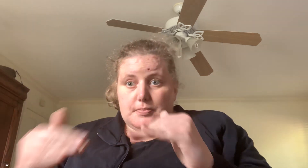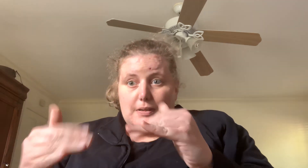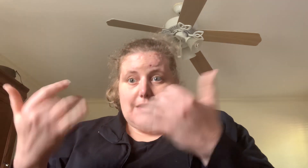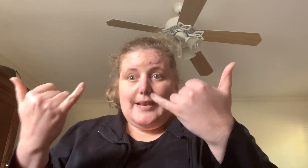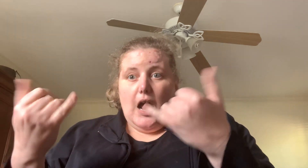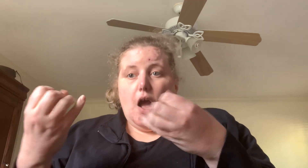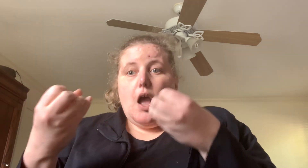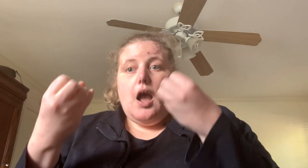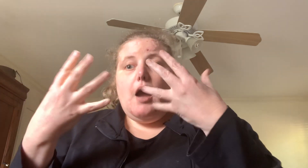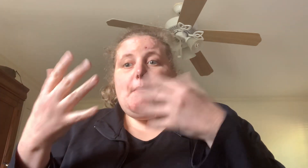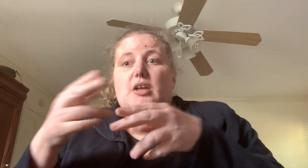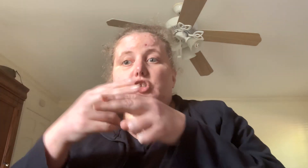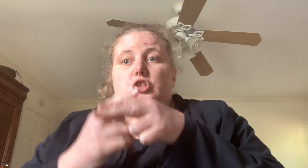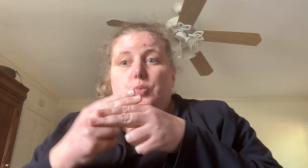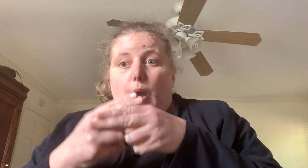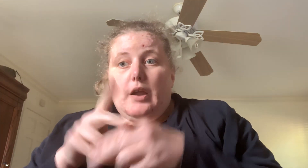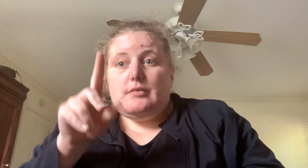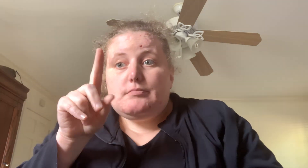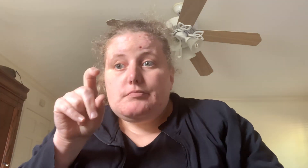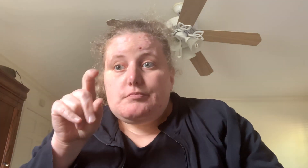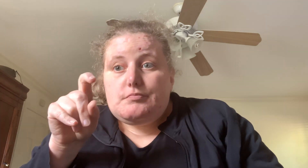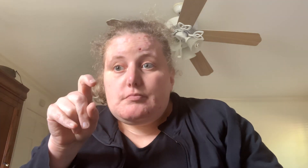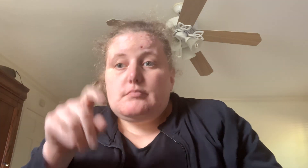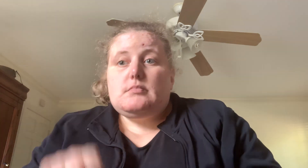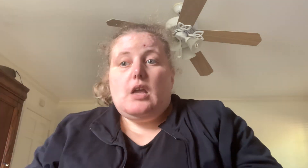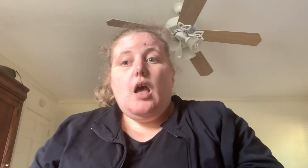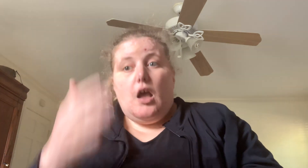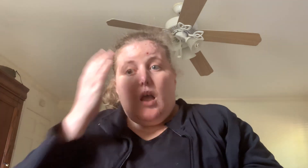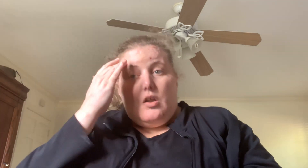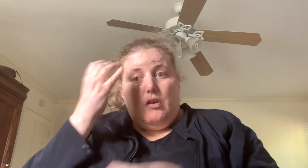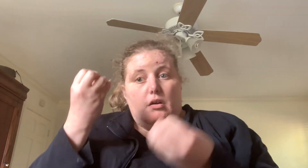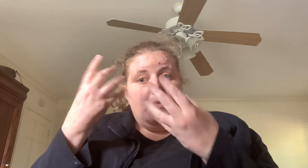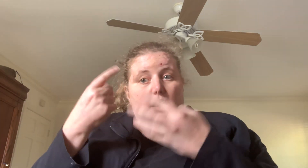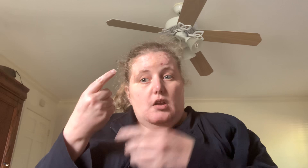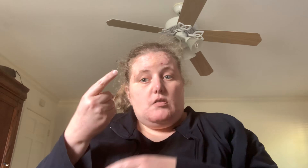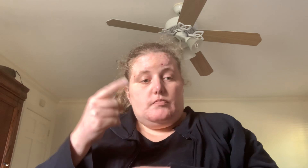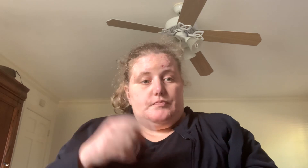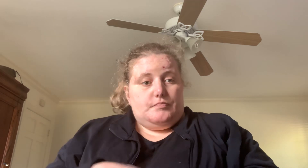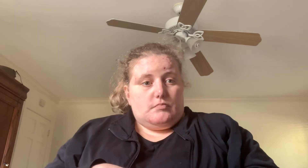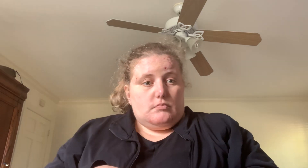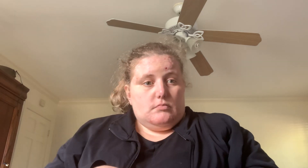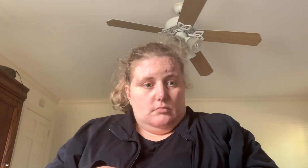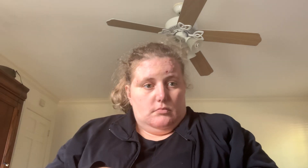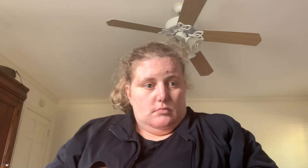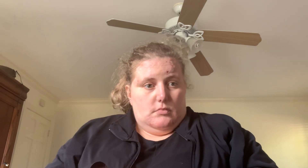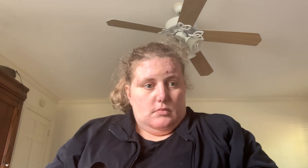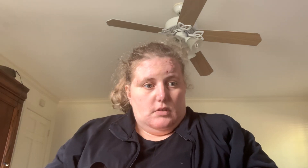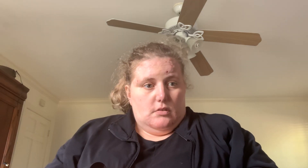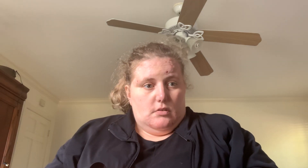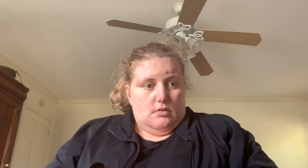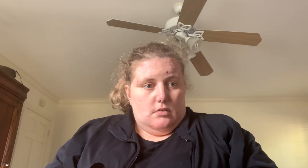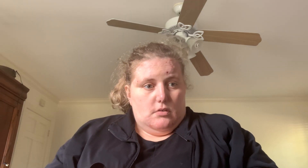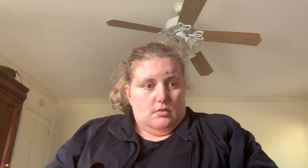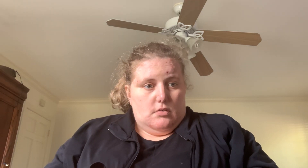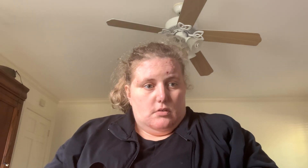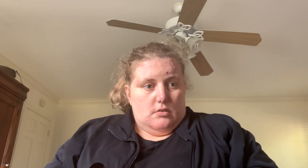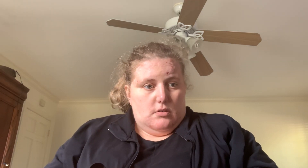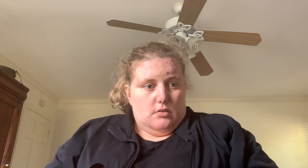moles I just produced, but I don't know how many grams that is. So now that's when we come in and say, give my given. I